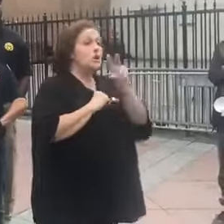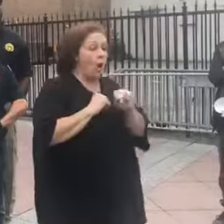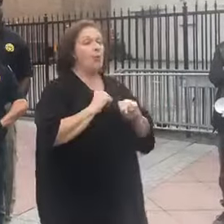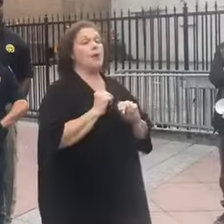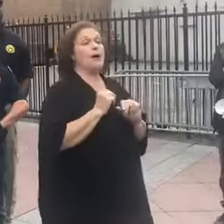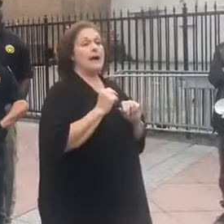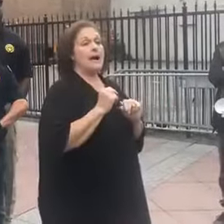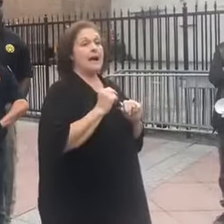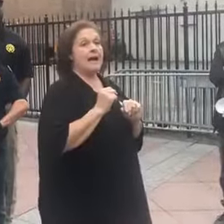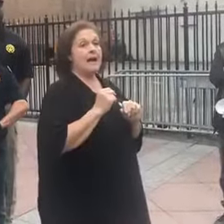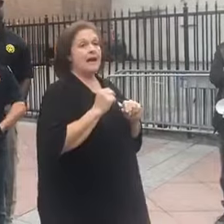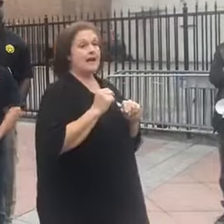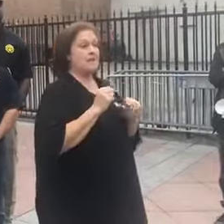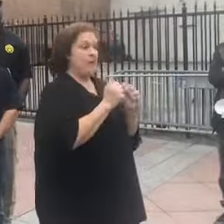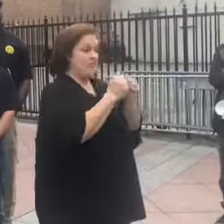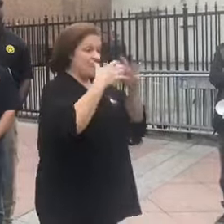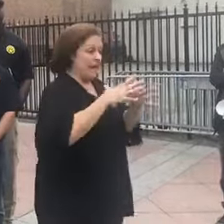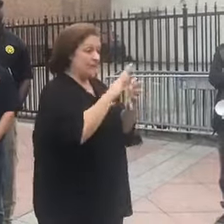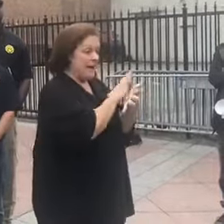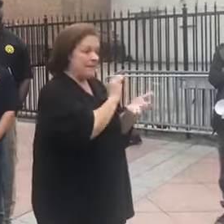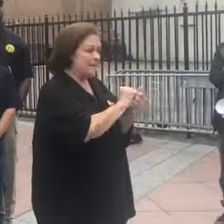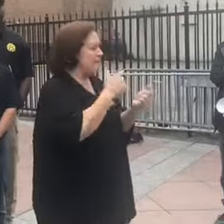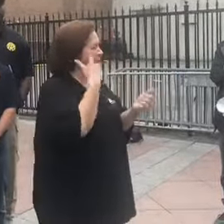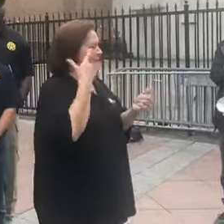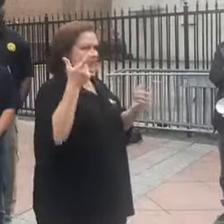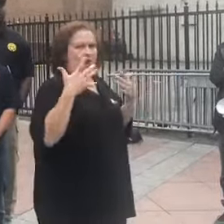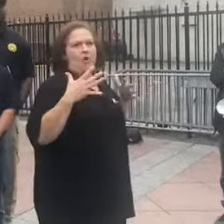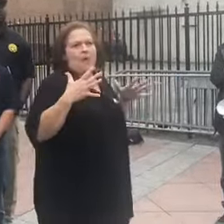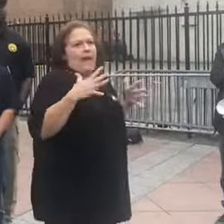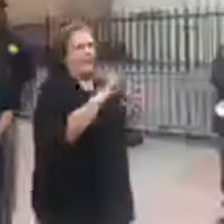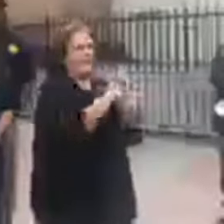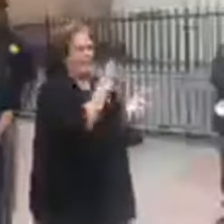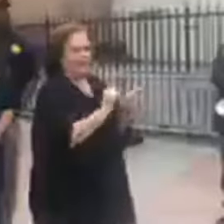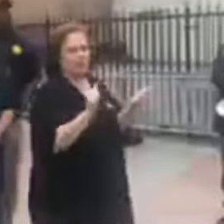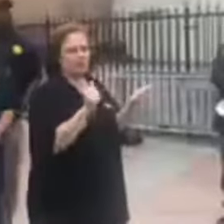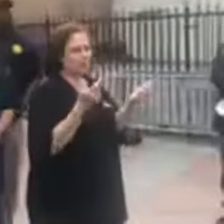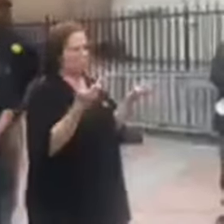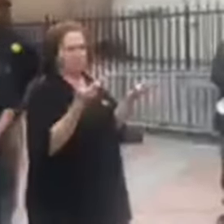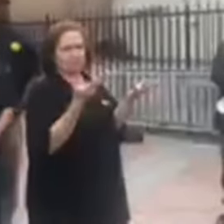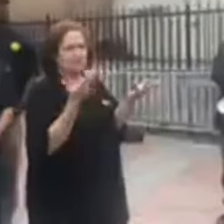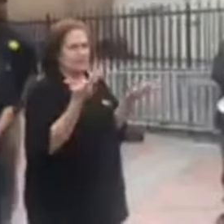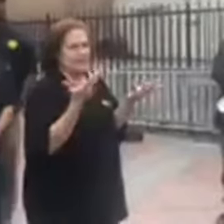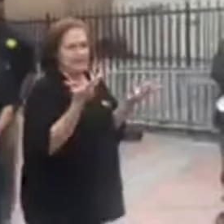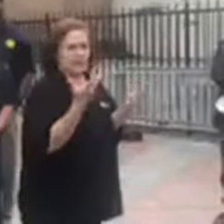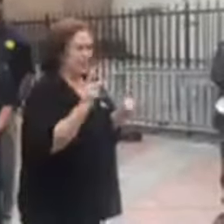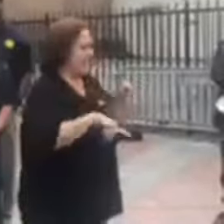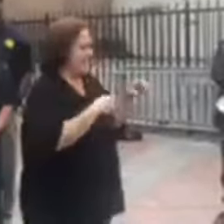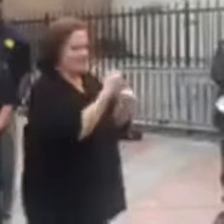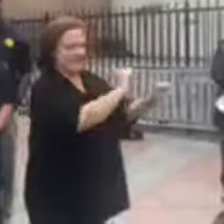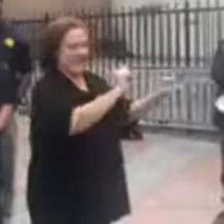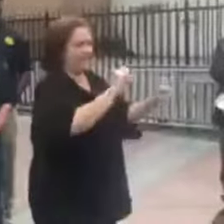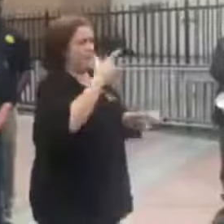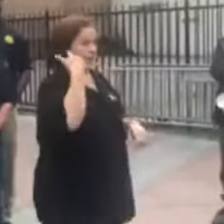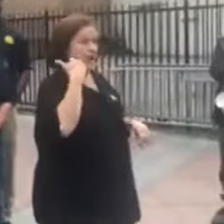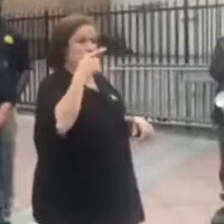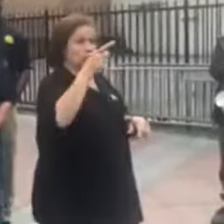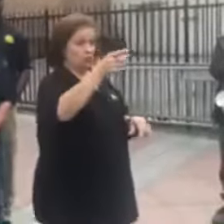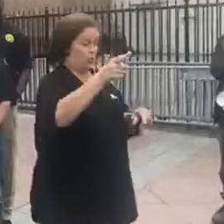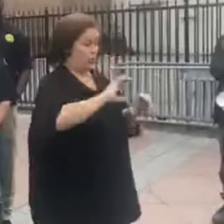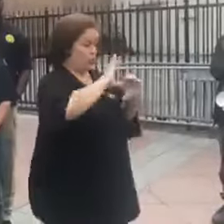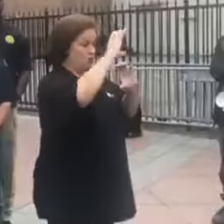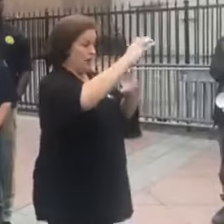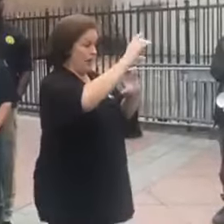cannot without damaging that concrete base. It is already damaged and in a very precarious position. And when you drop that crane down on that concrete